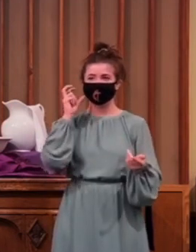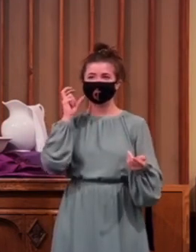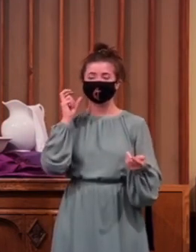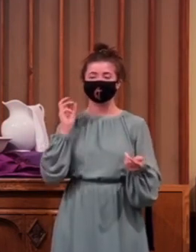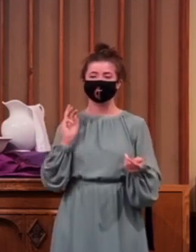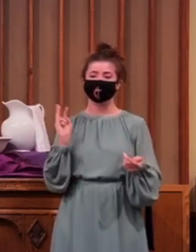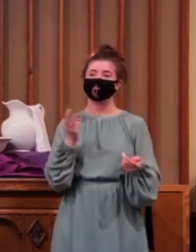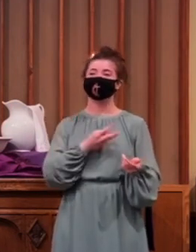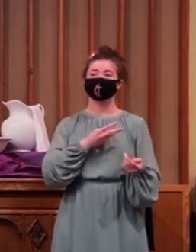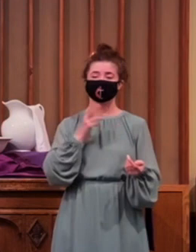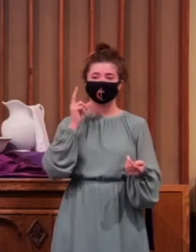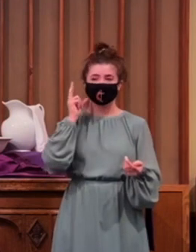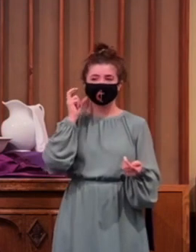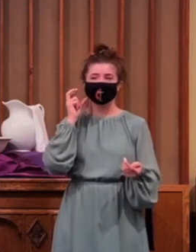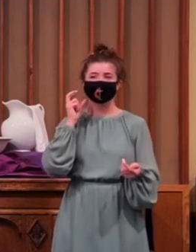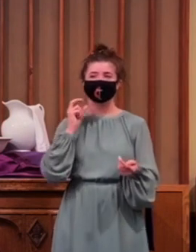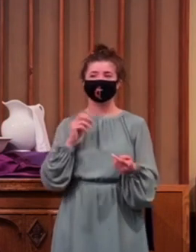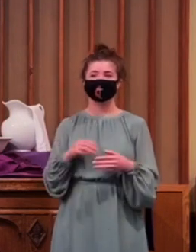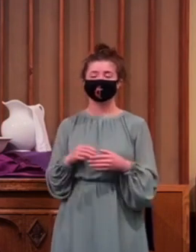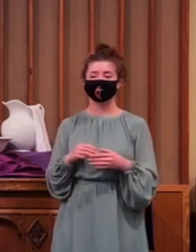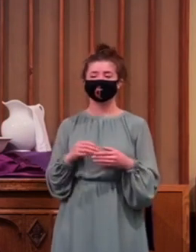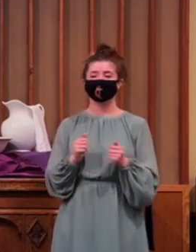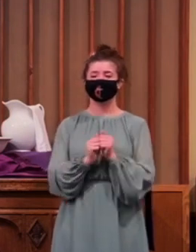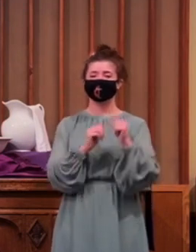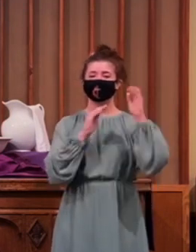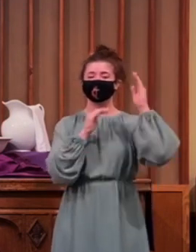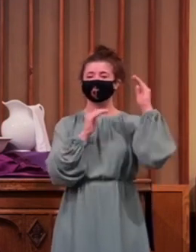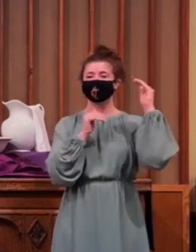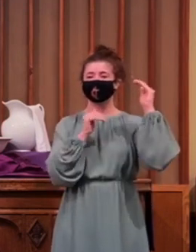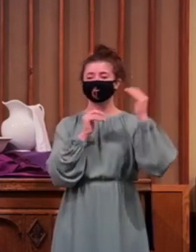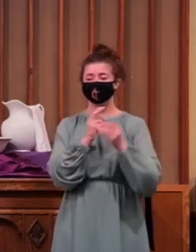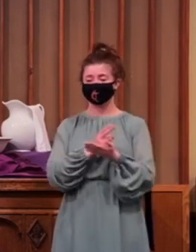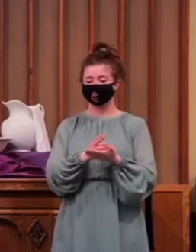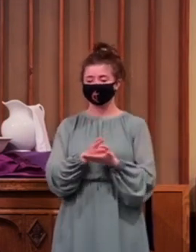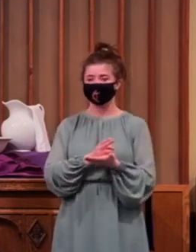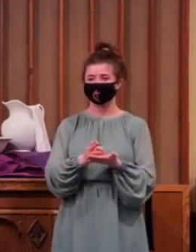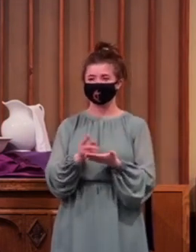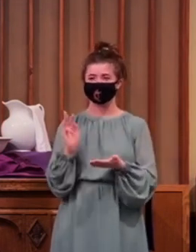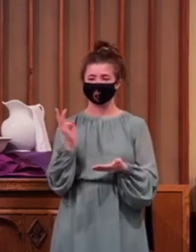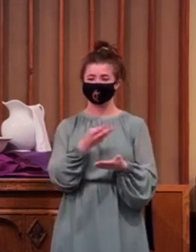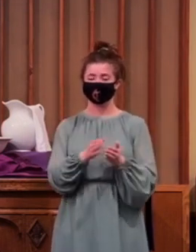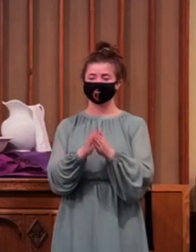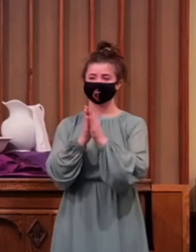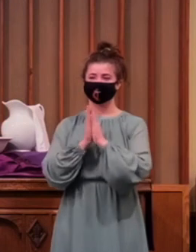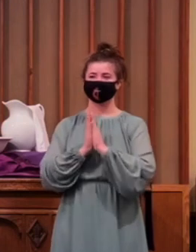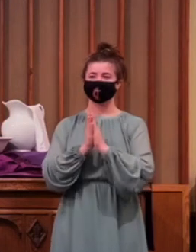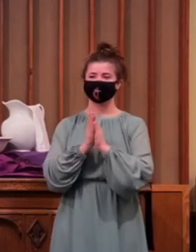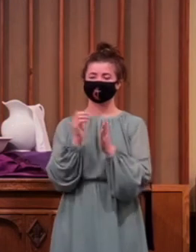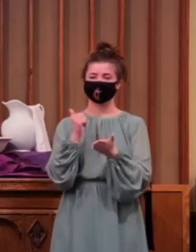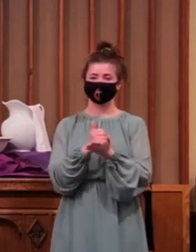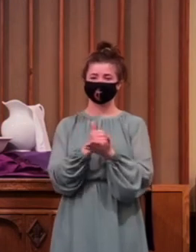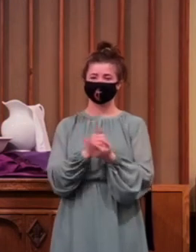we are listening. With hope and honesty, we pray.